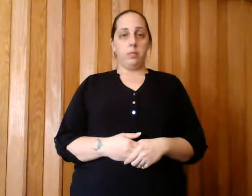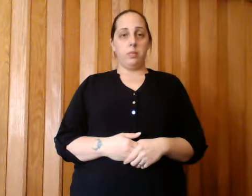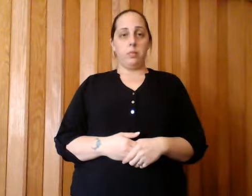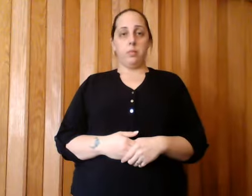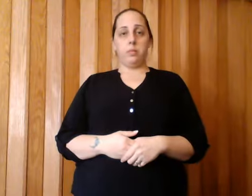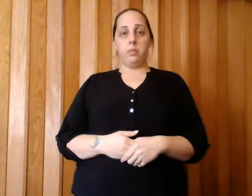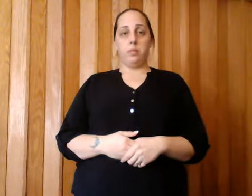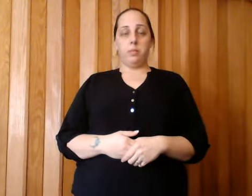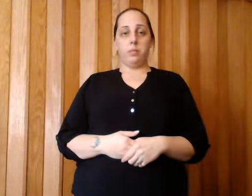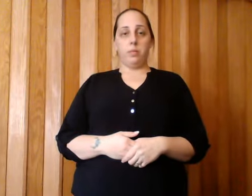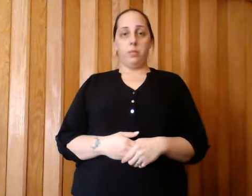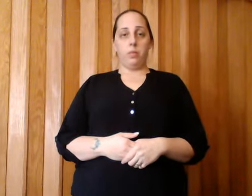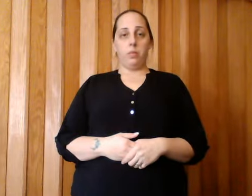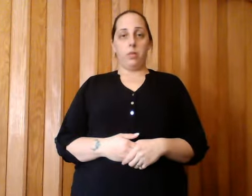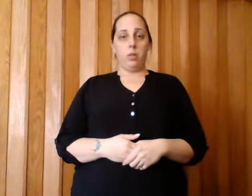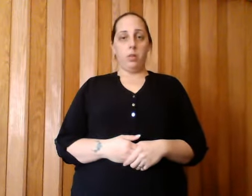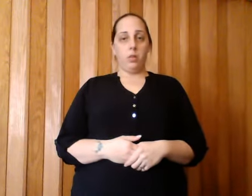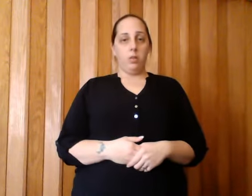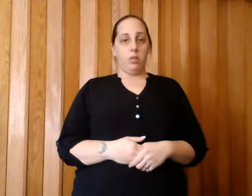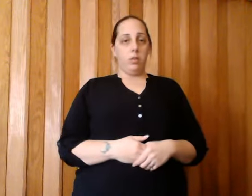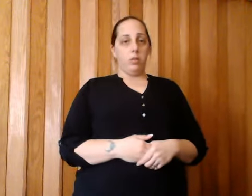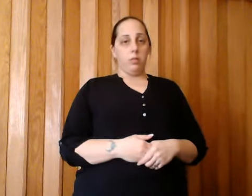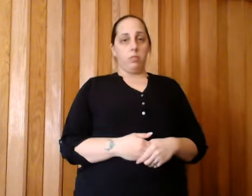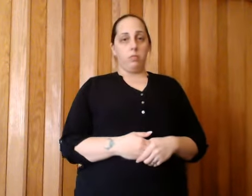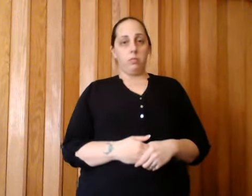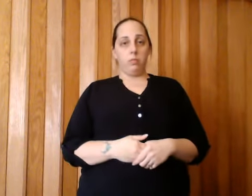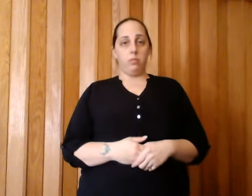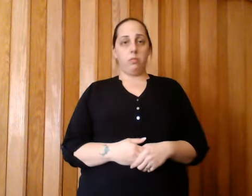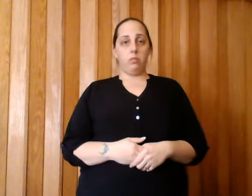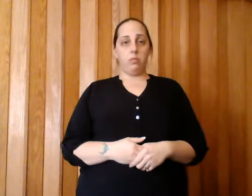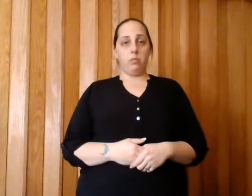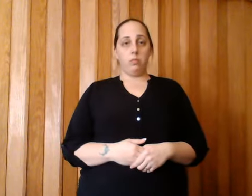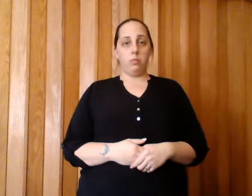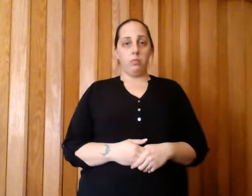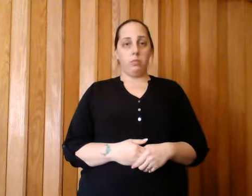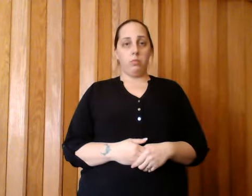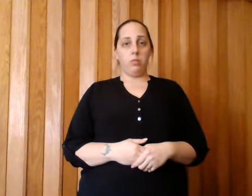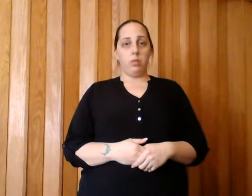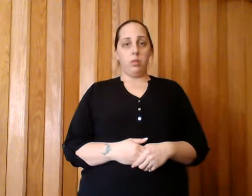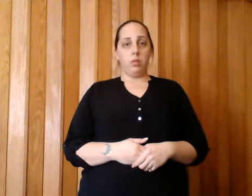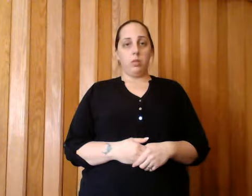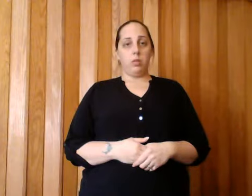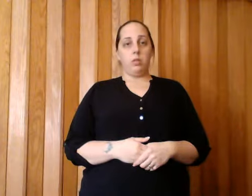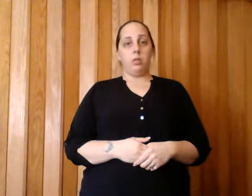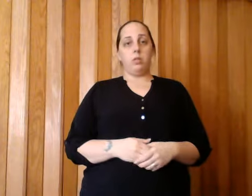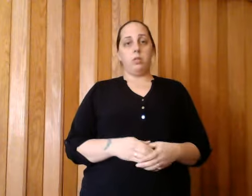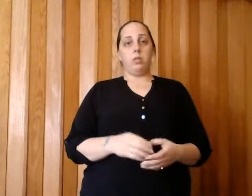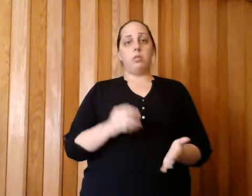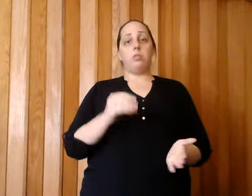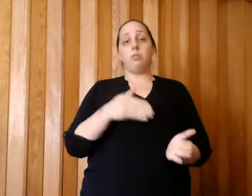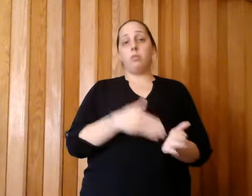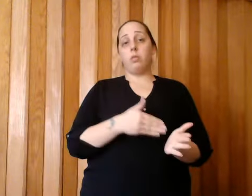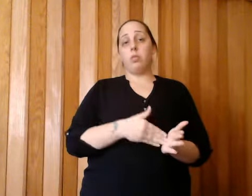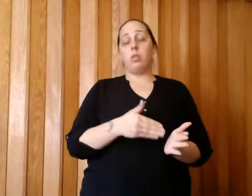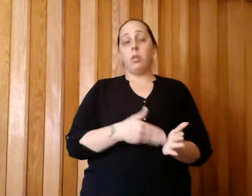And then, pretty quickly, I go through the first reading and the responsorial poem. And then, all I